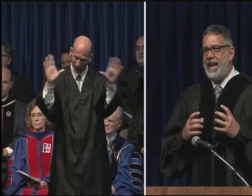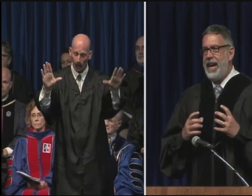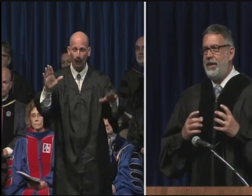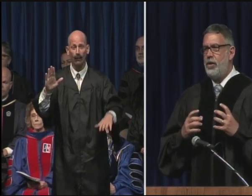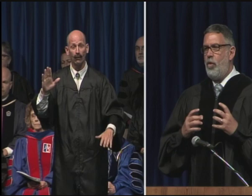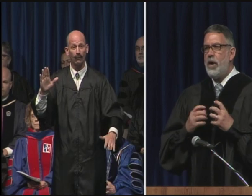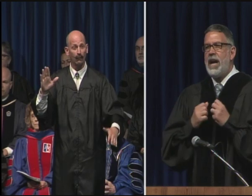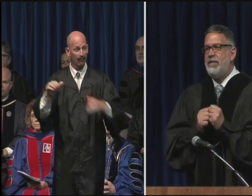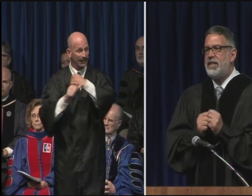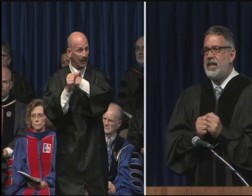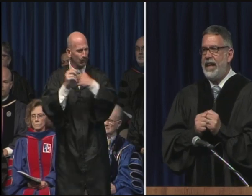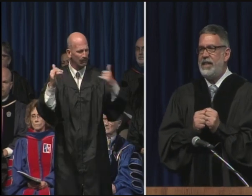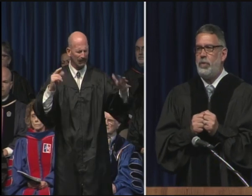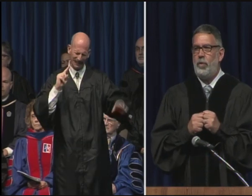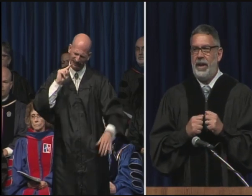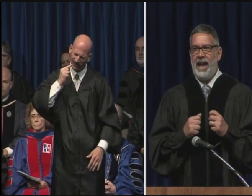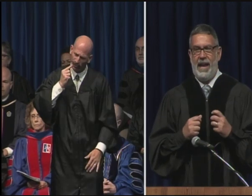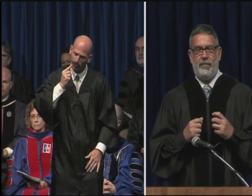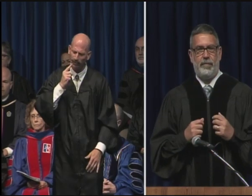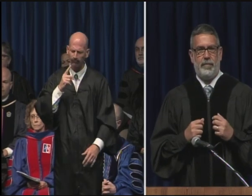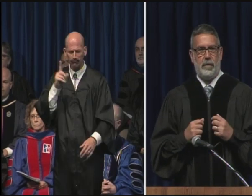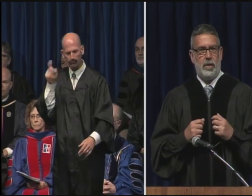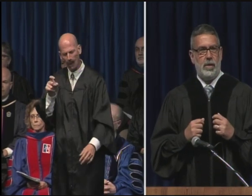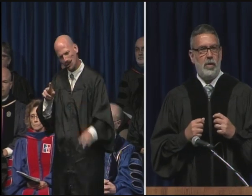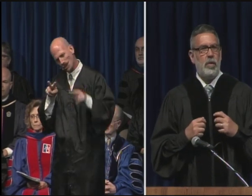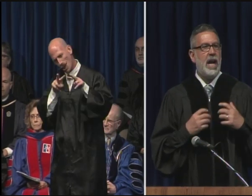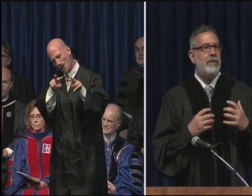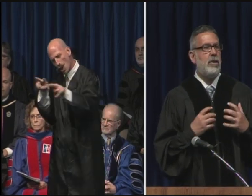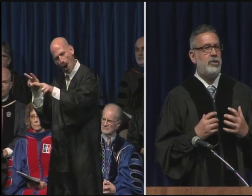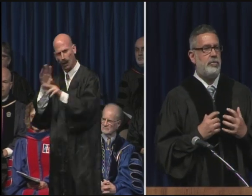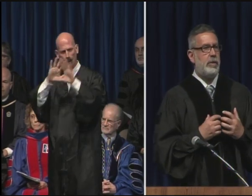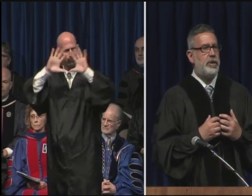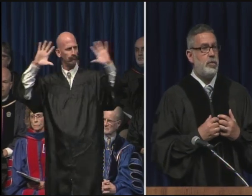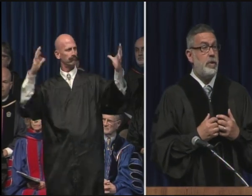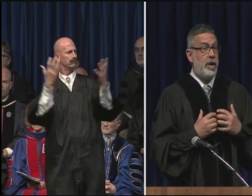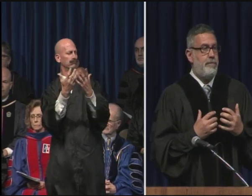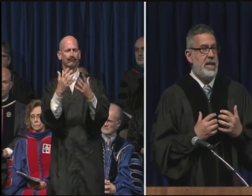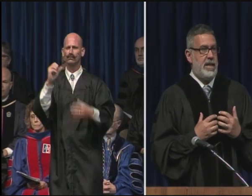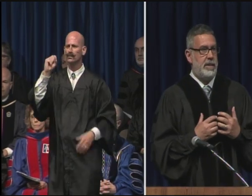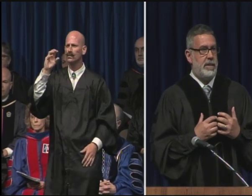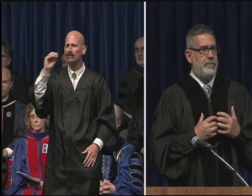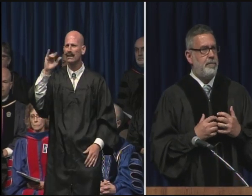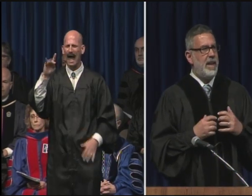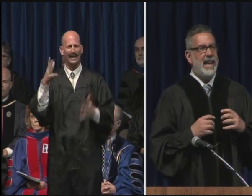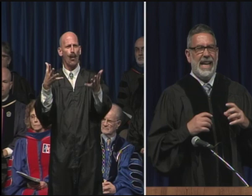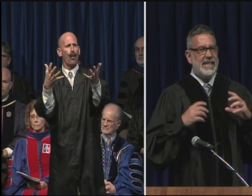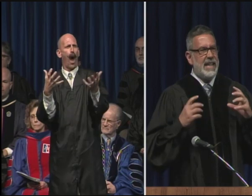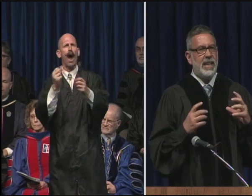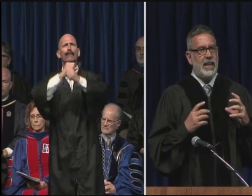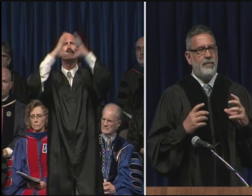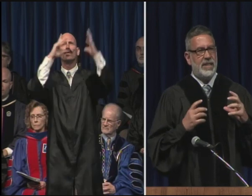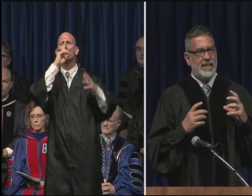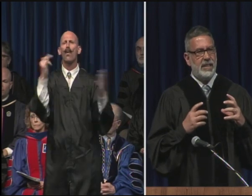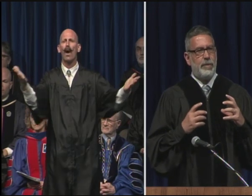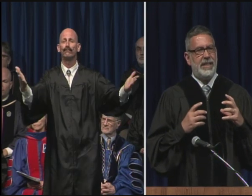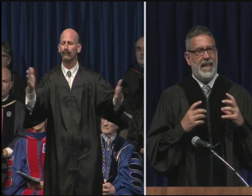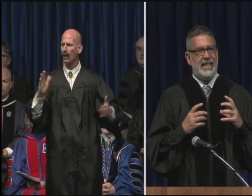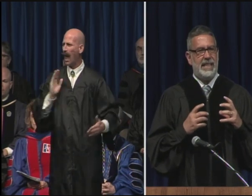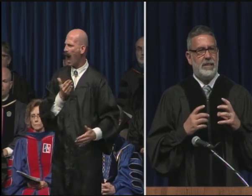day, what kind of society do we want to have? What kind of country do we want to be? It's not enough to celebrate the ideals that